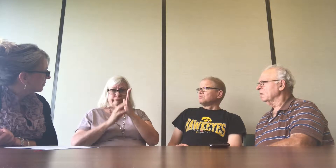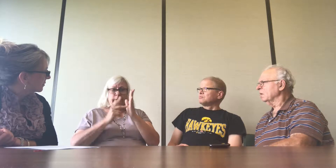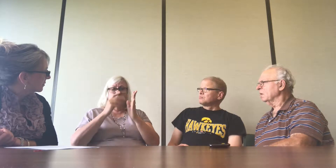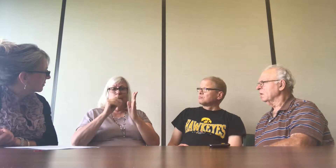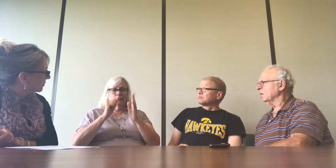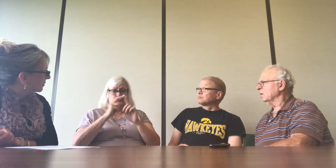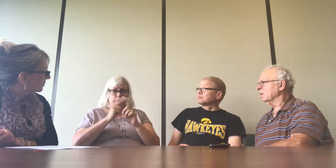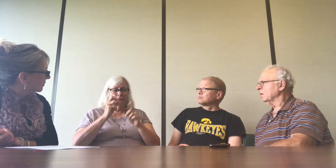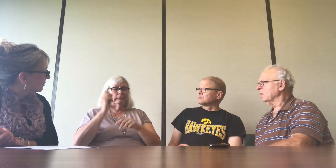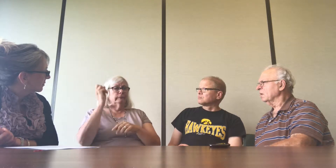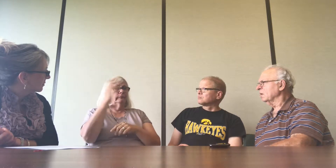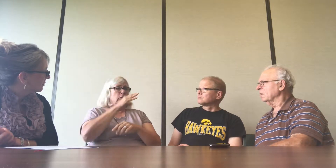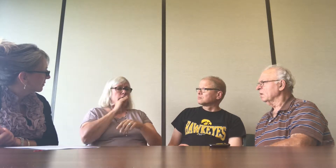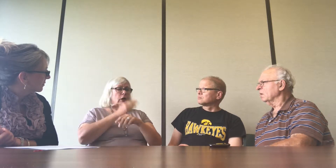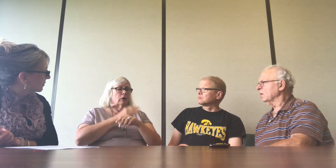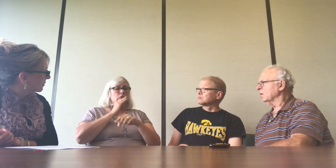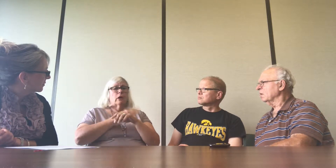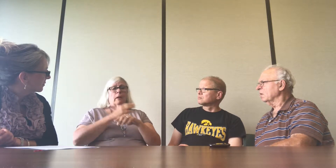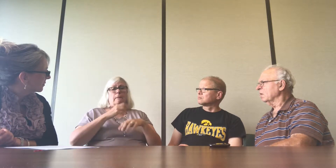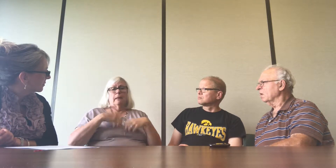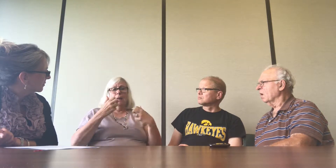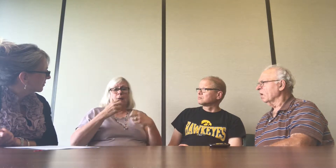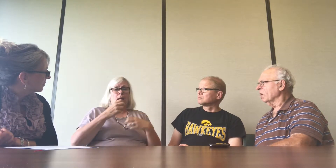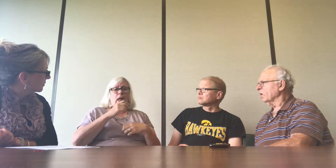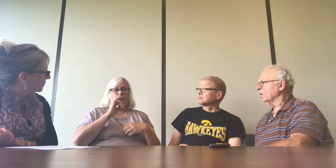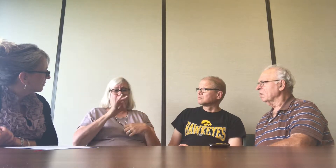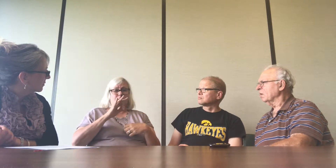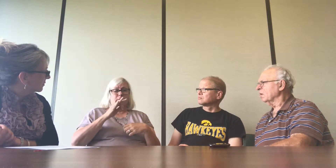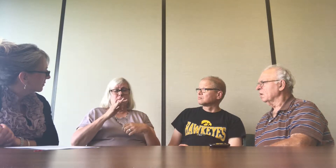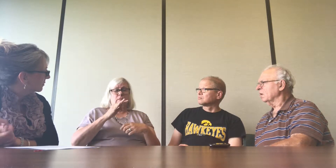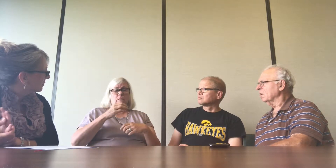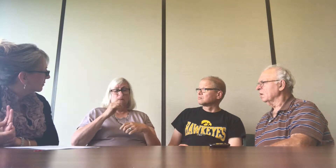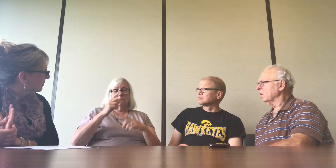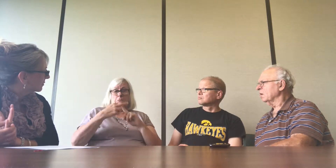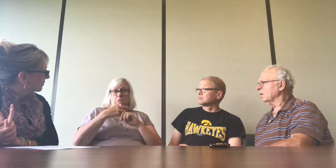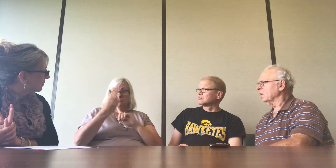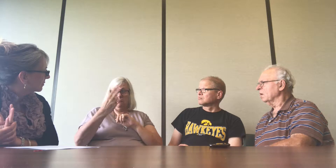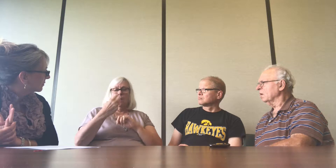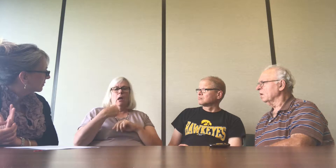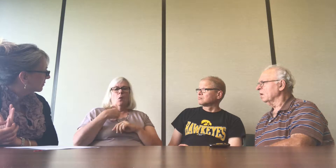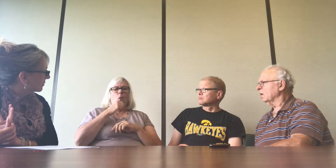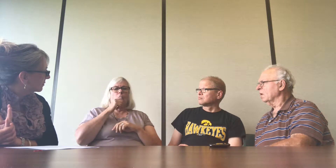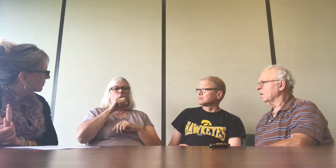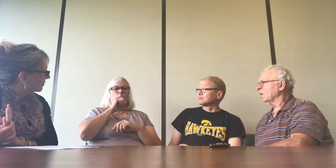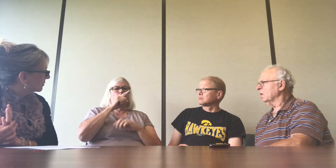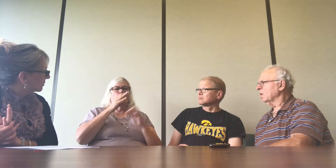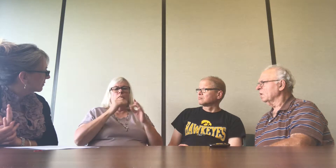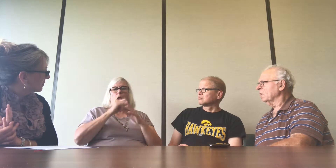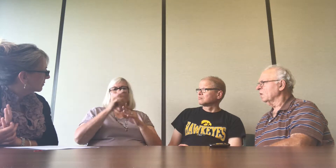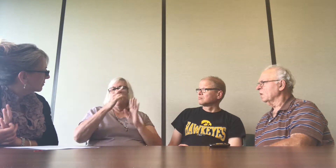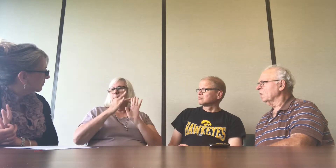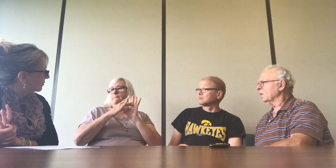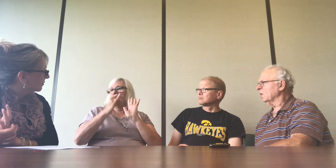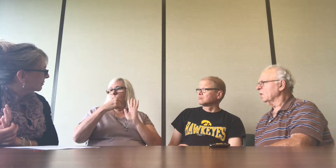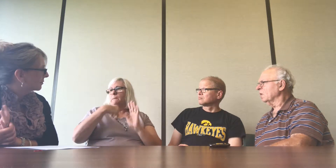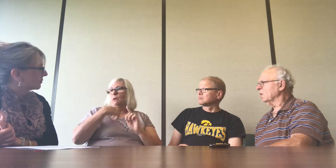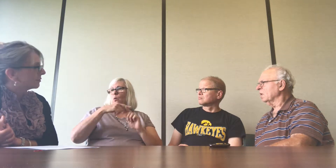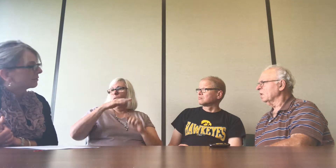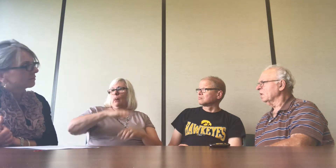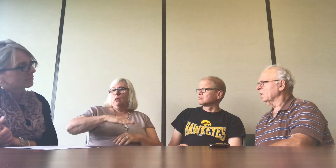revoke his daughter's power of attorney. And they helped him fill out the paperwork and all of